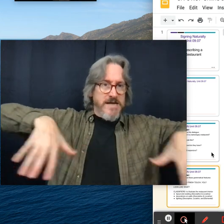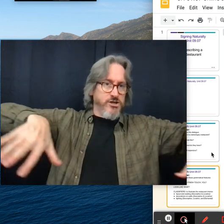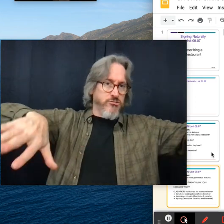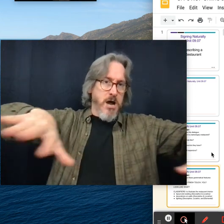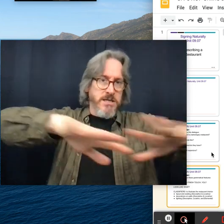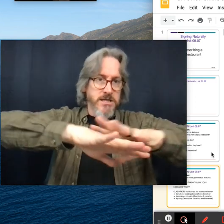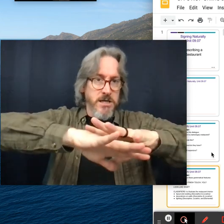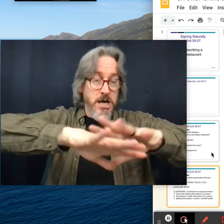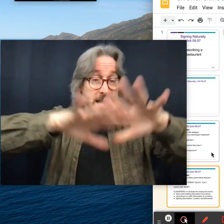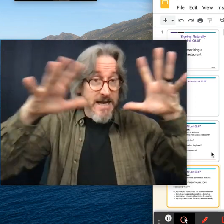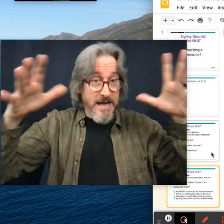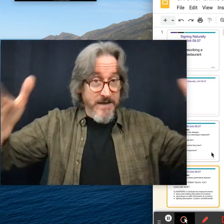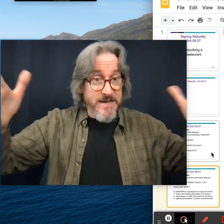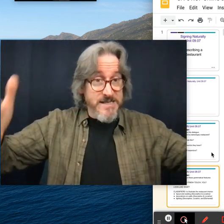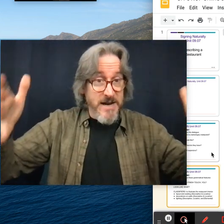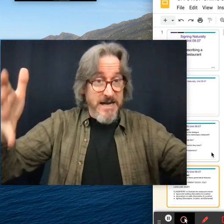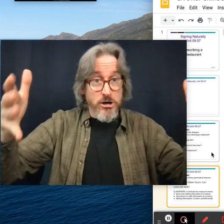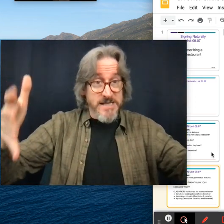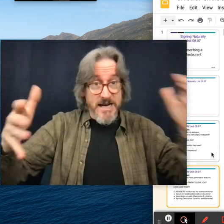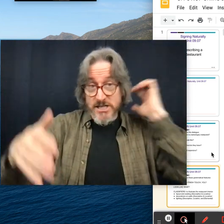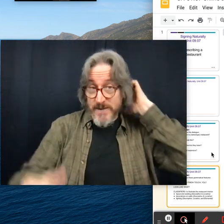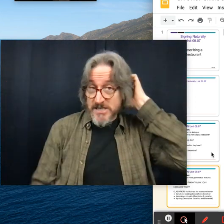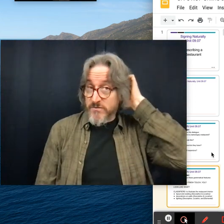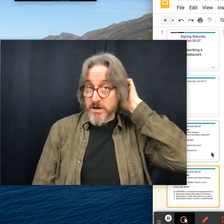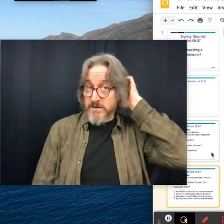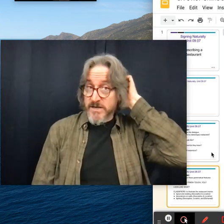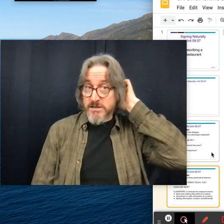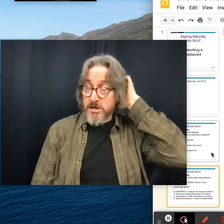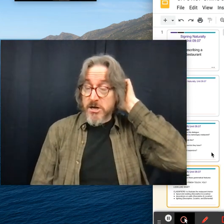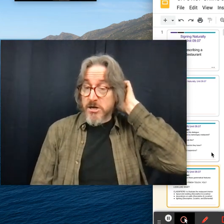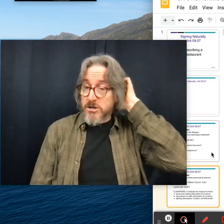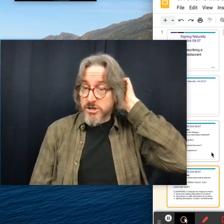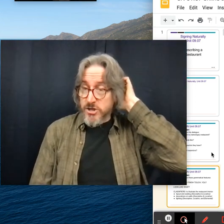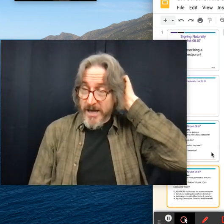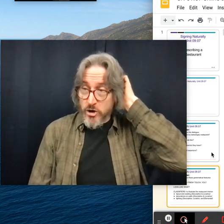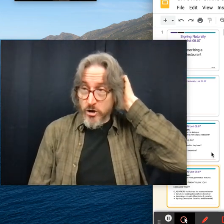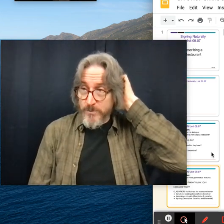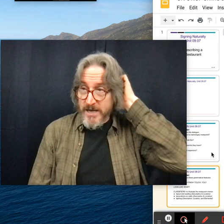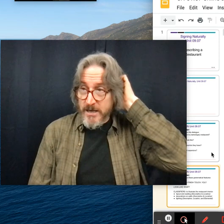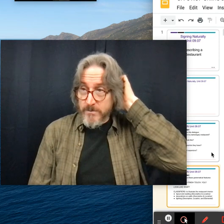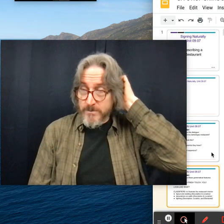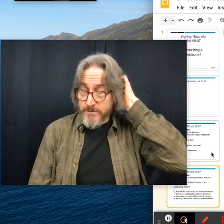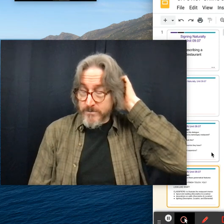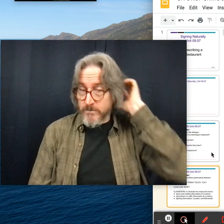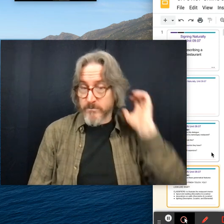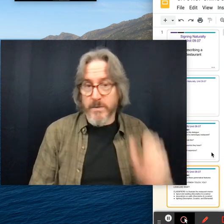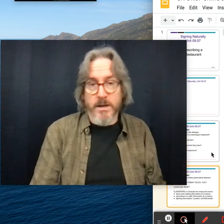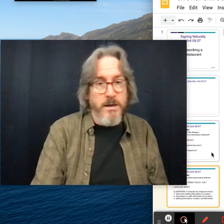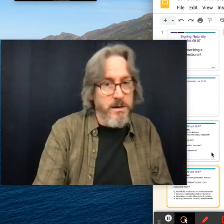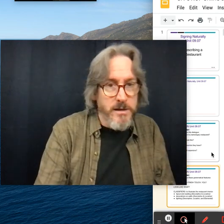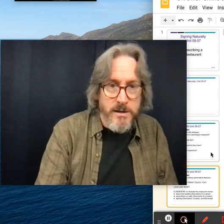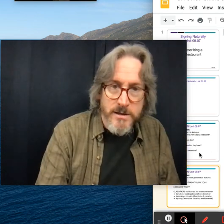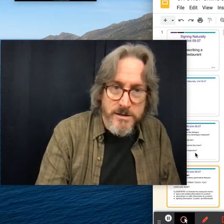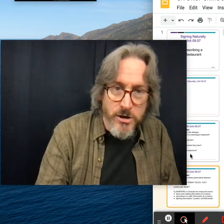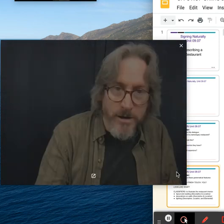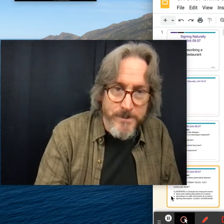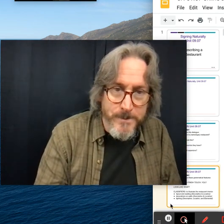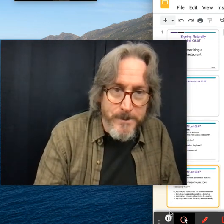the restaurant in this in our signing space in front of us. So it could be.